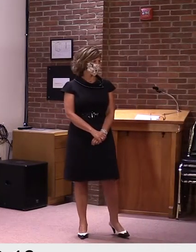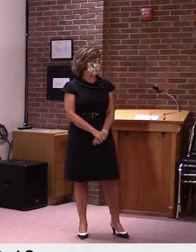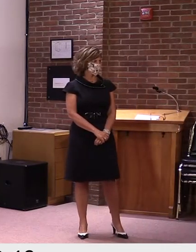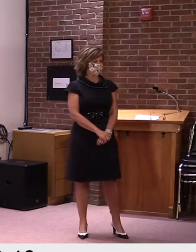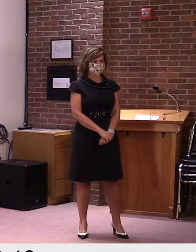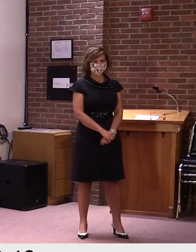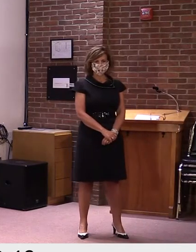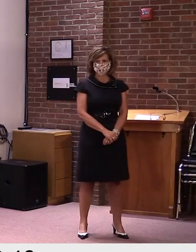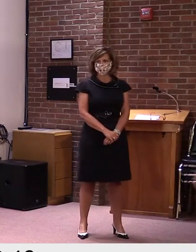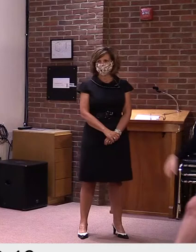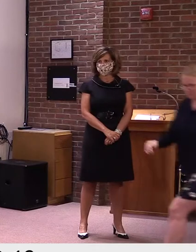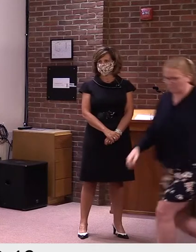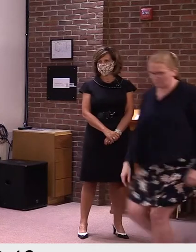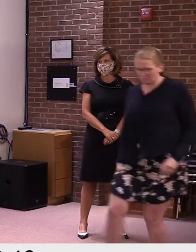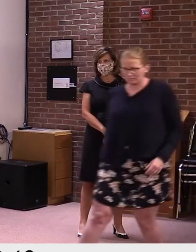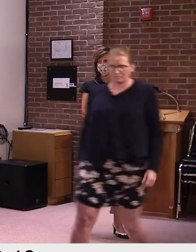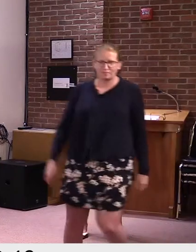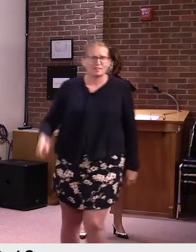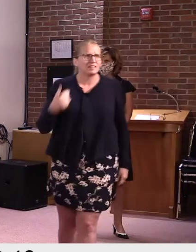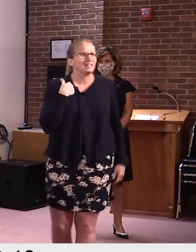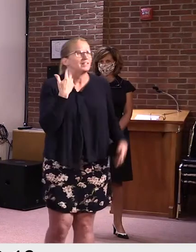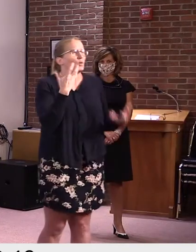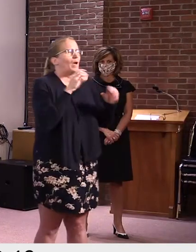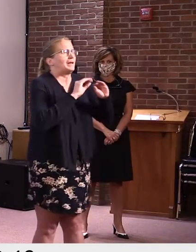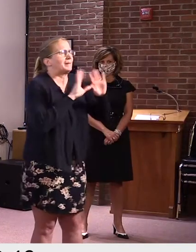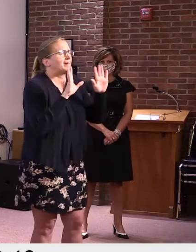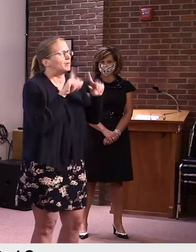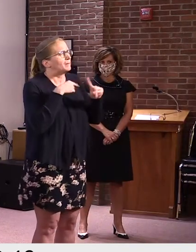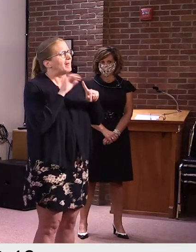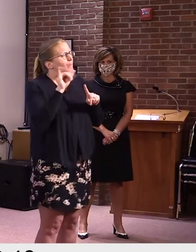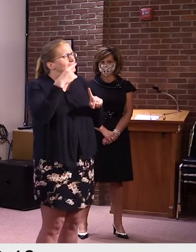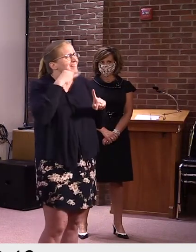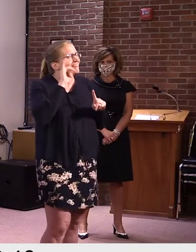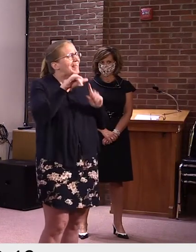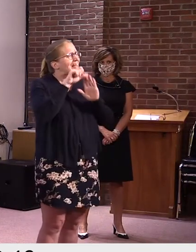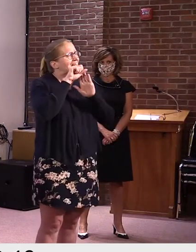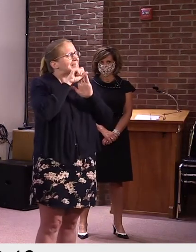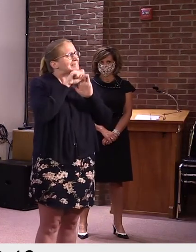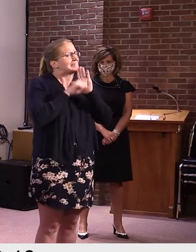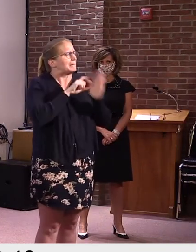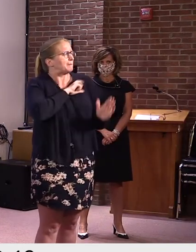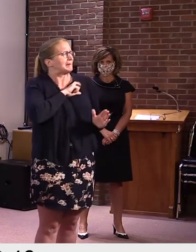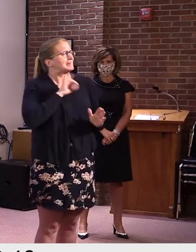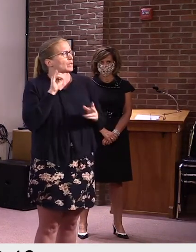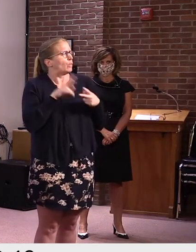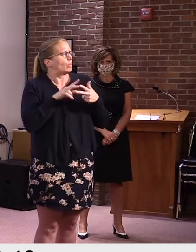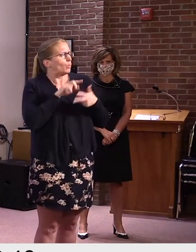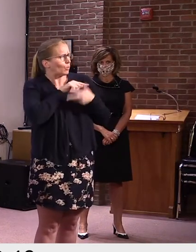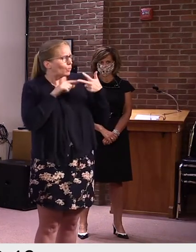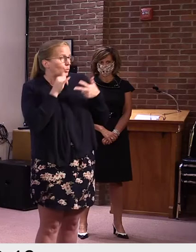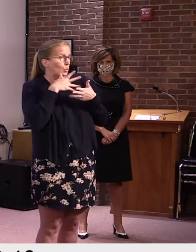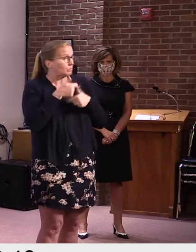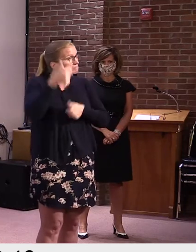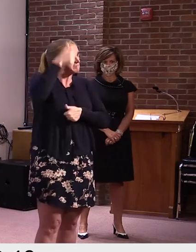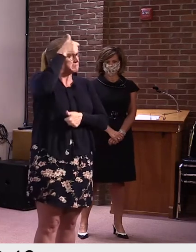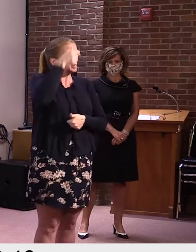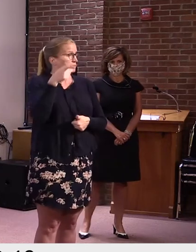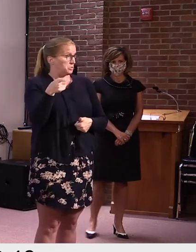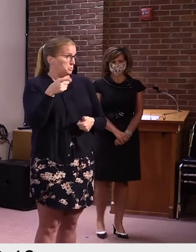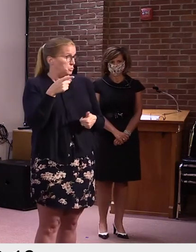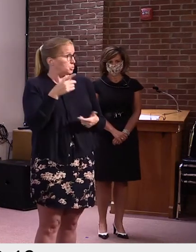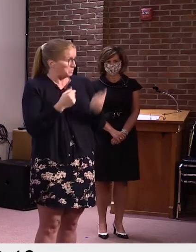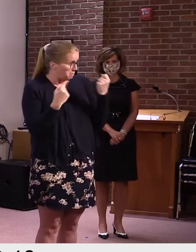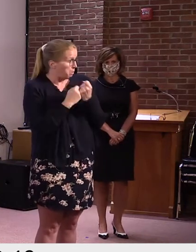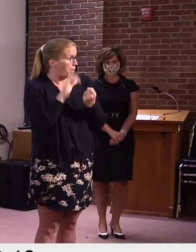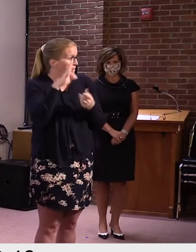the state police commander and the two troopers that took a knee? No, not at all.